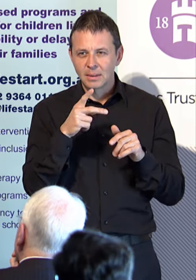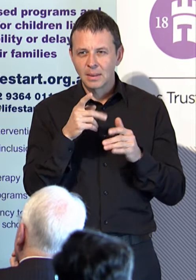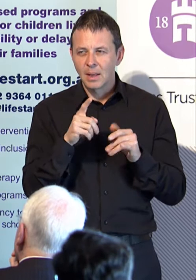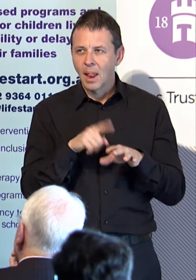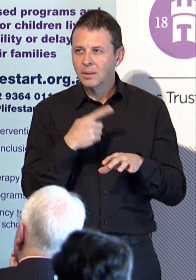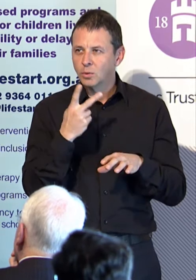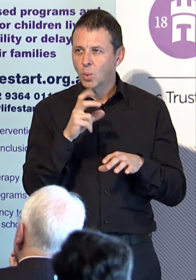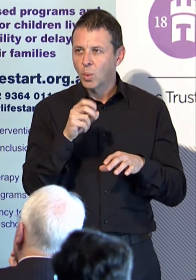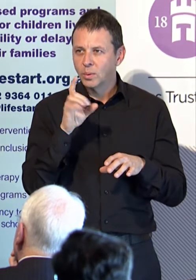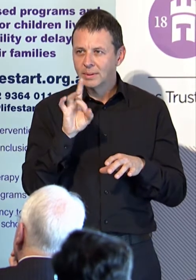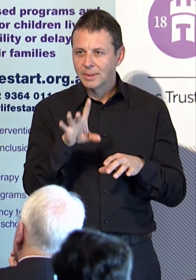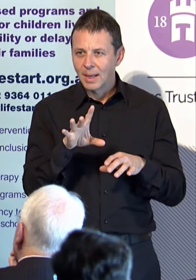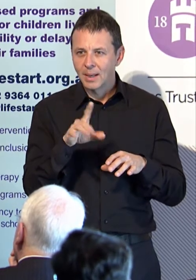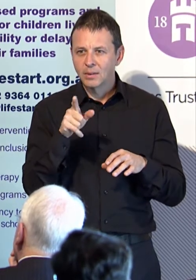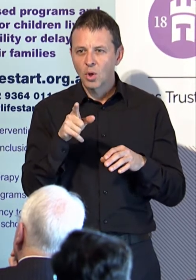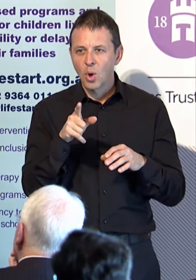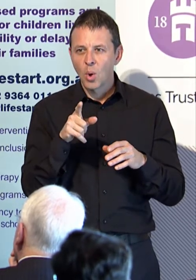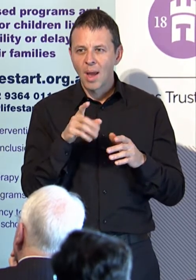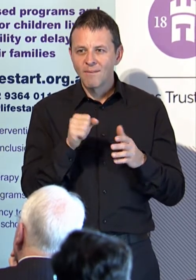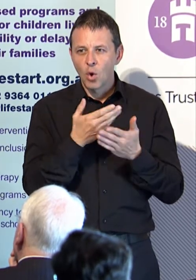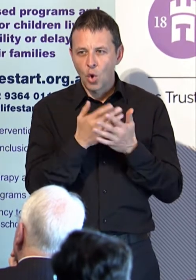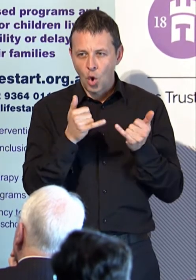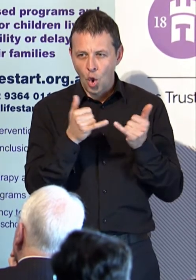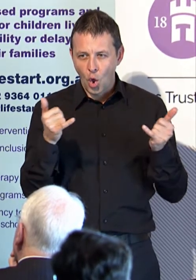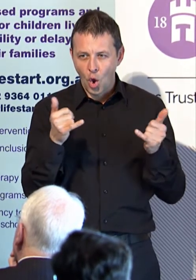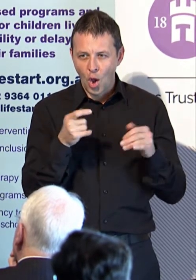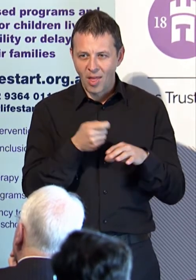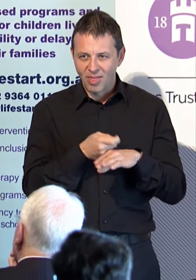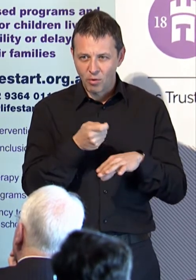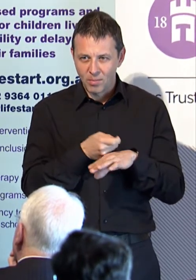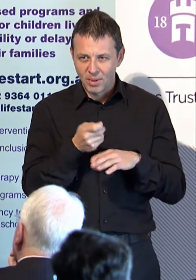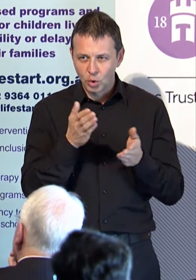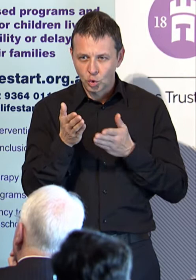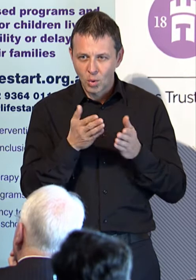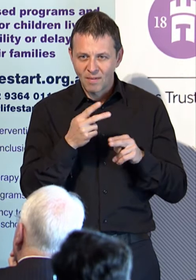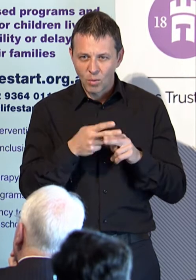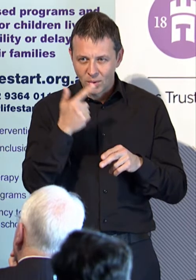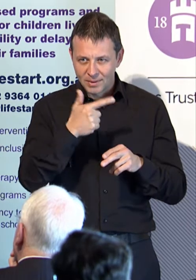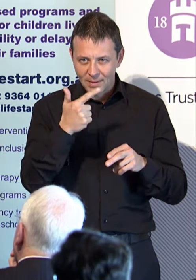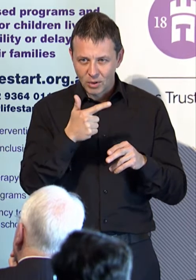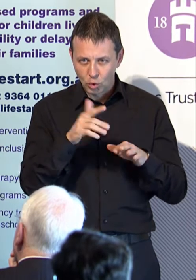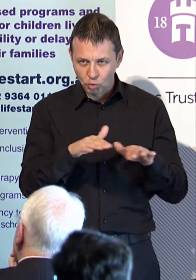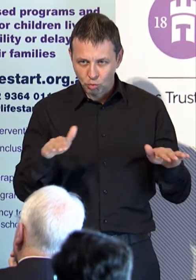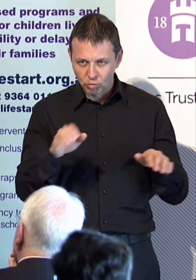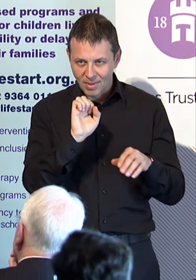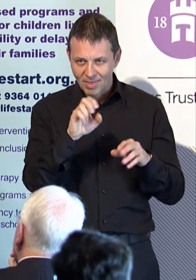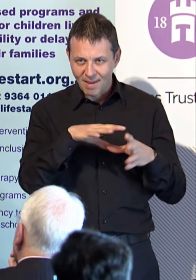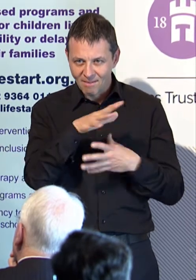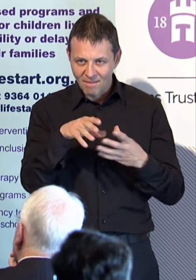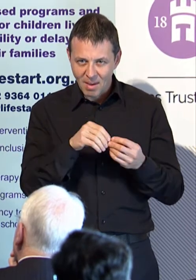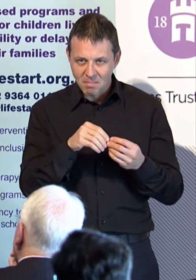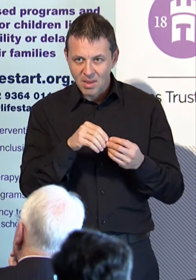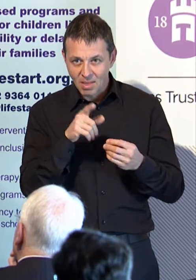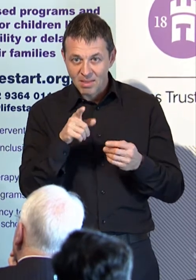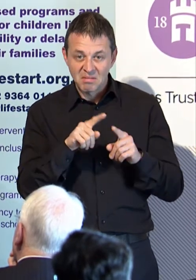we ran an online therapy service for 17 children and their families. It was different, it was